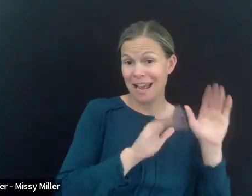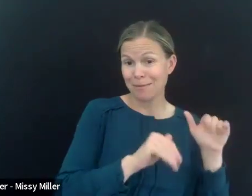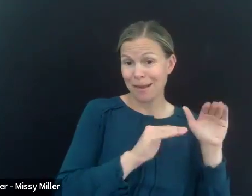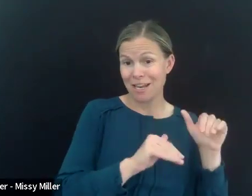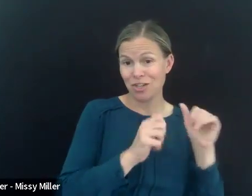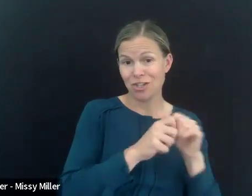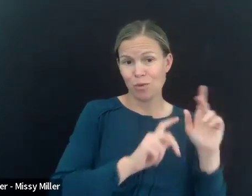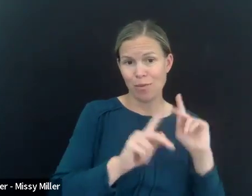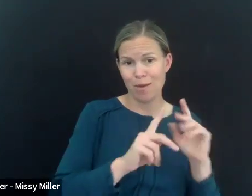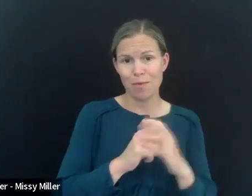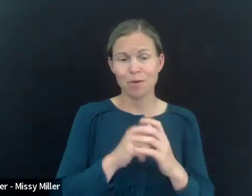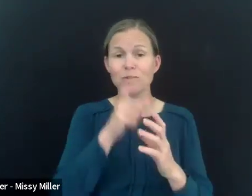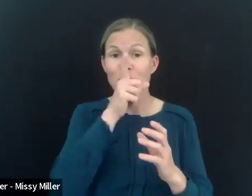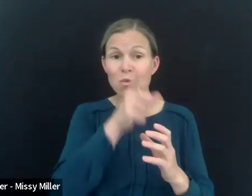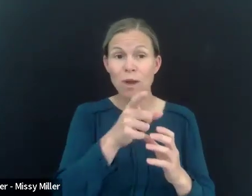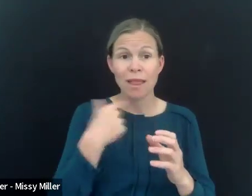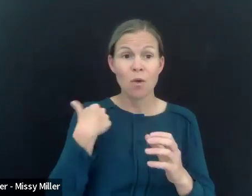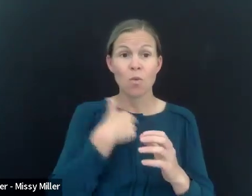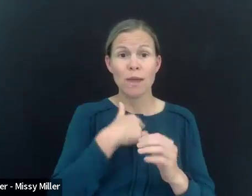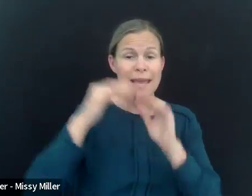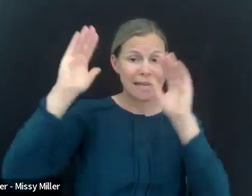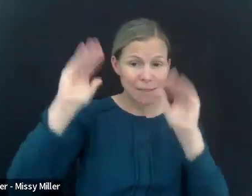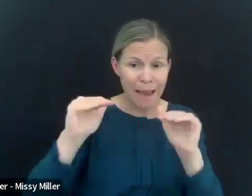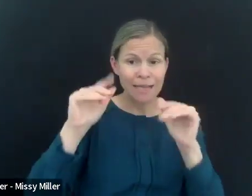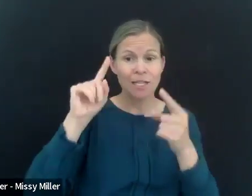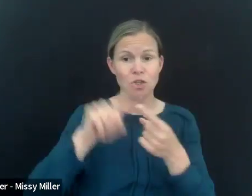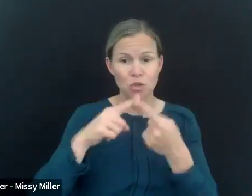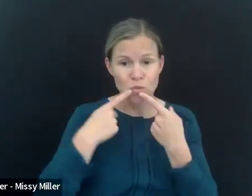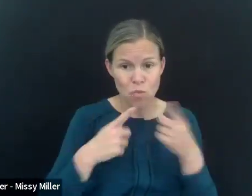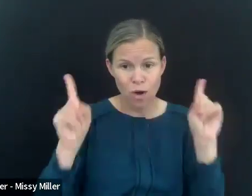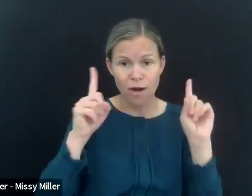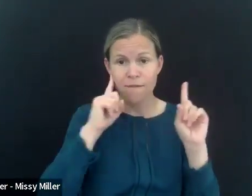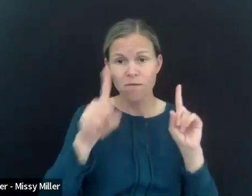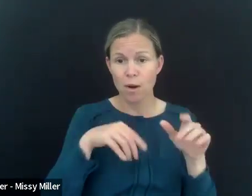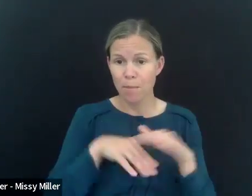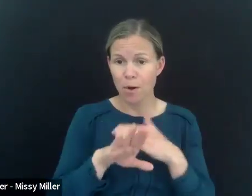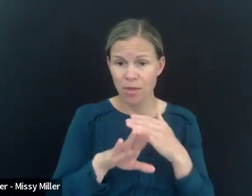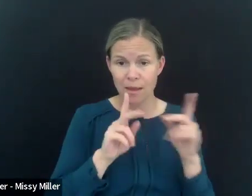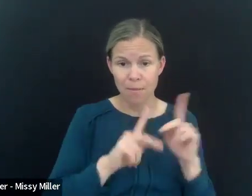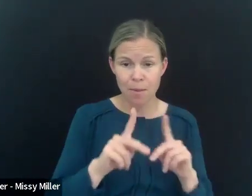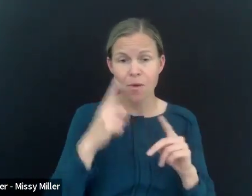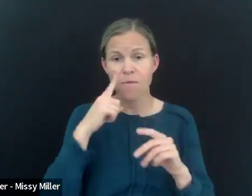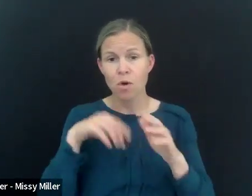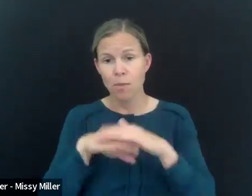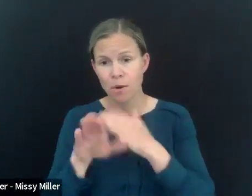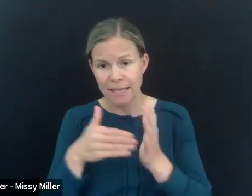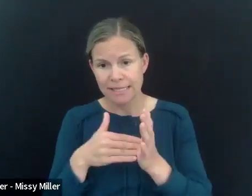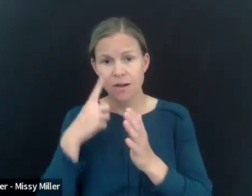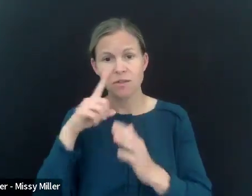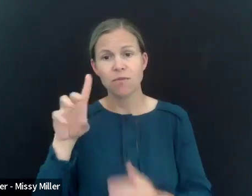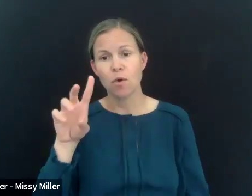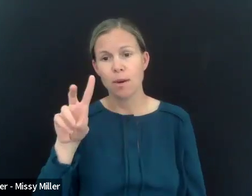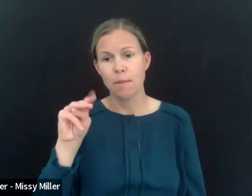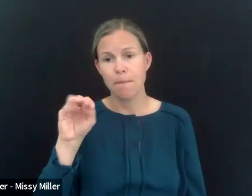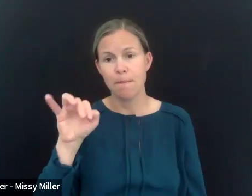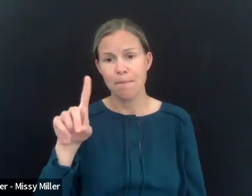say, let's expect the infrastructure to work for birthing people, for birth centers, for midwives.